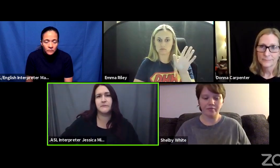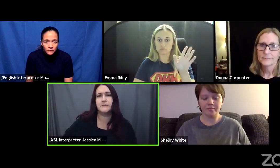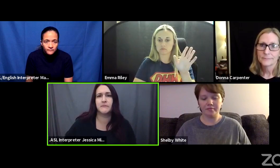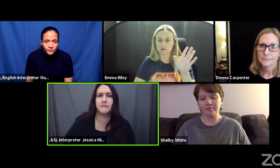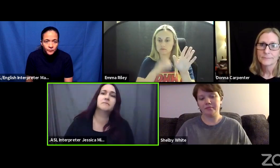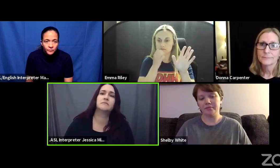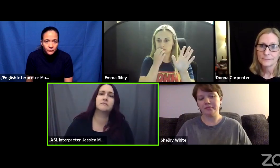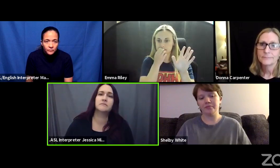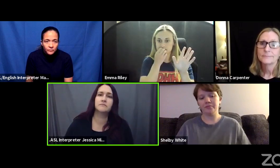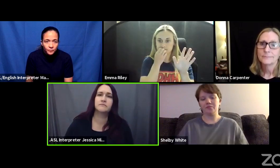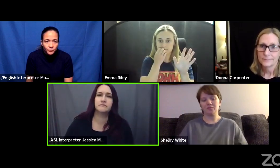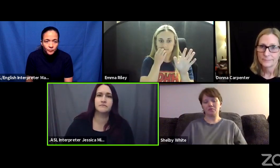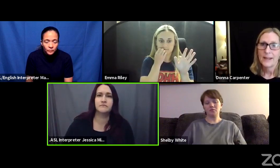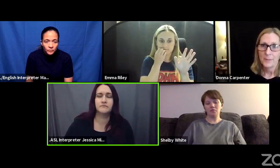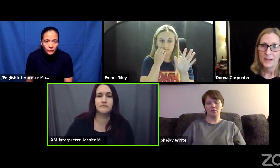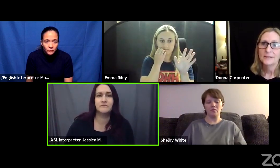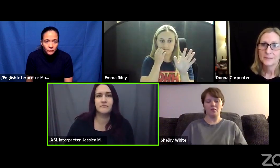that.